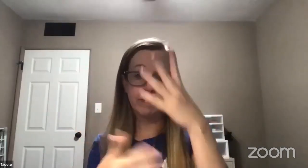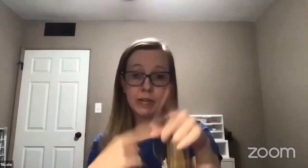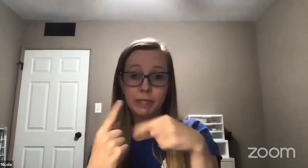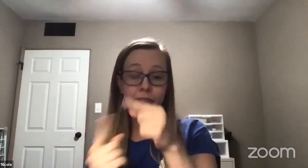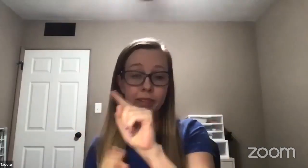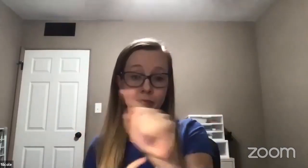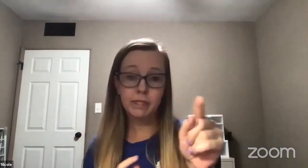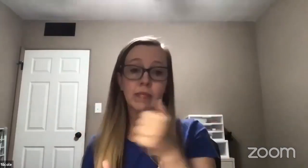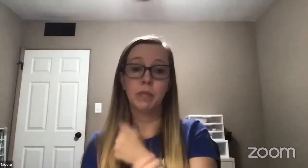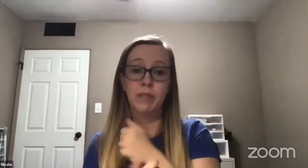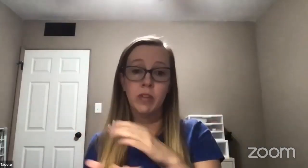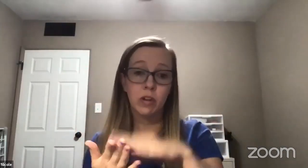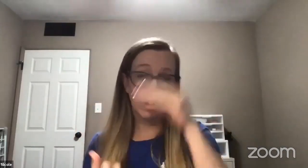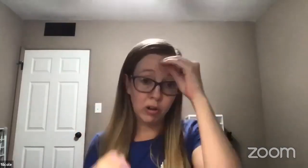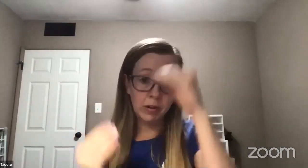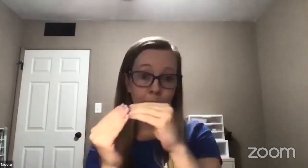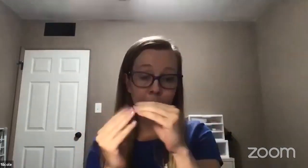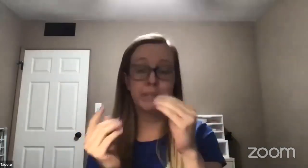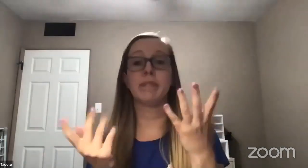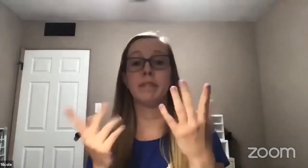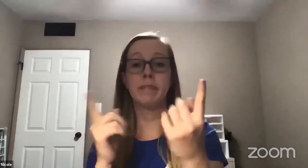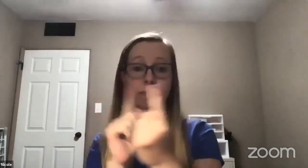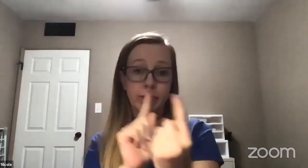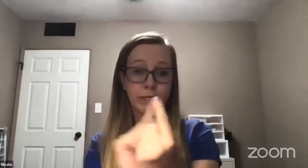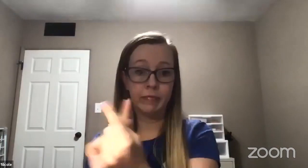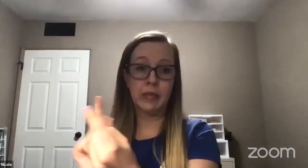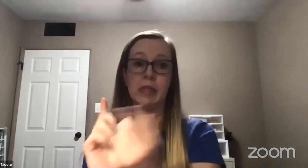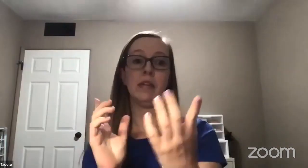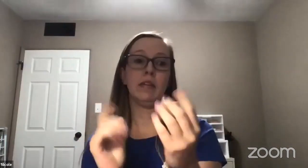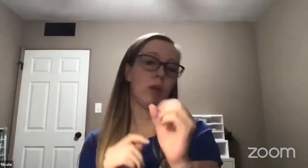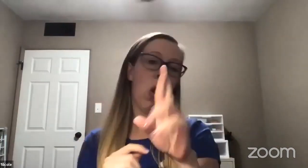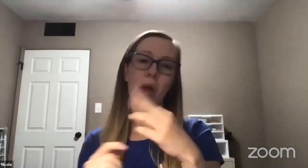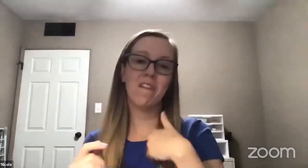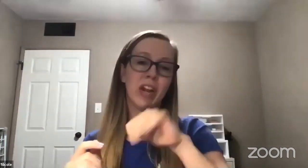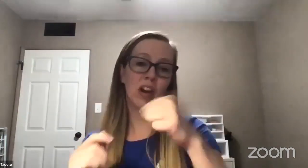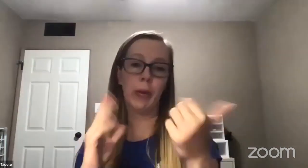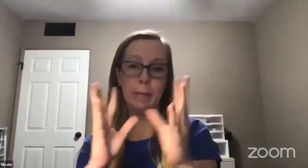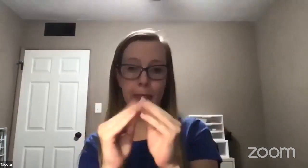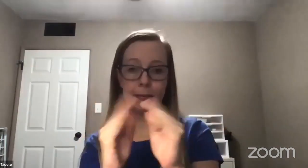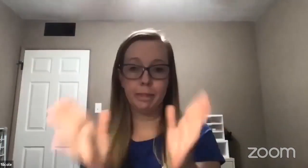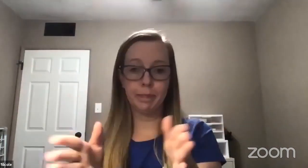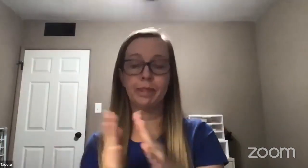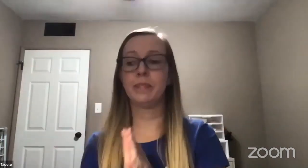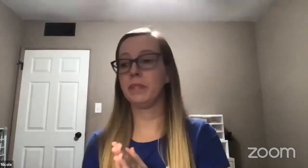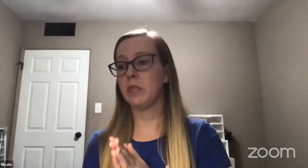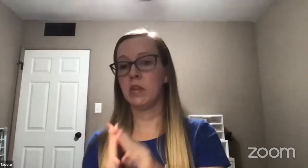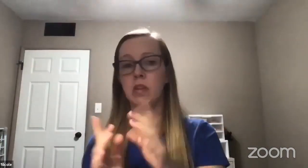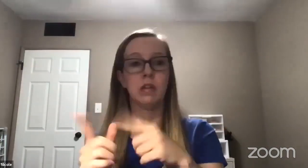So I don't know if that can be emailed out, but I would love to be able to get to know the board members a little bit more